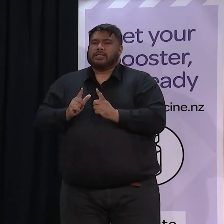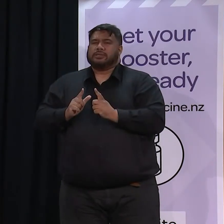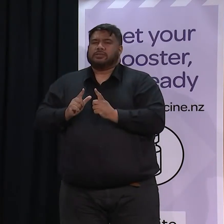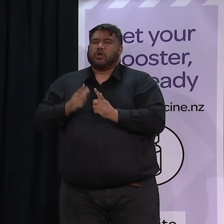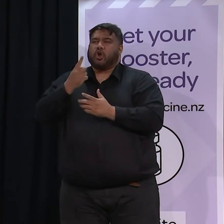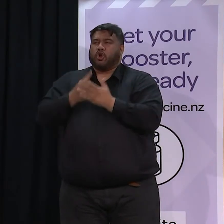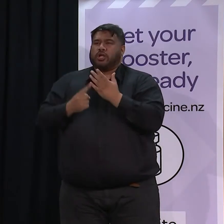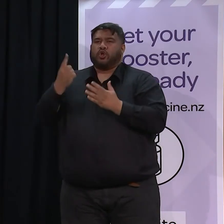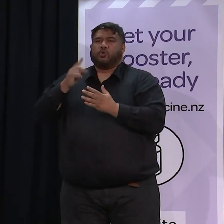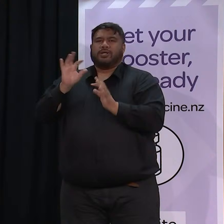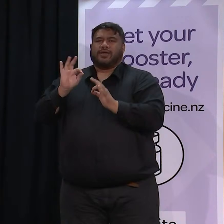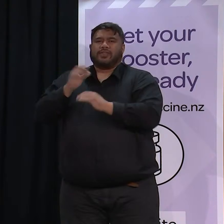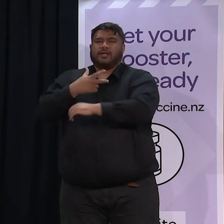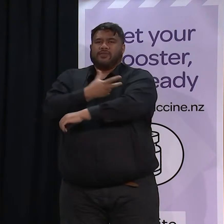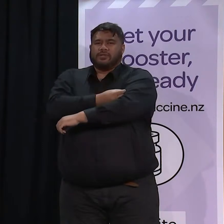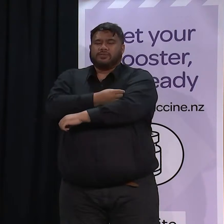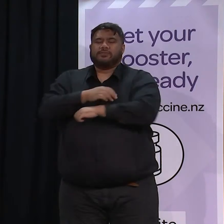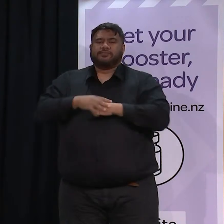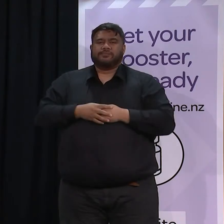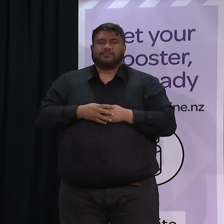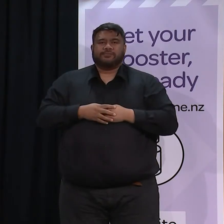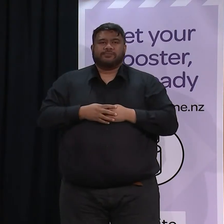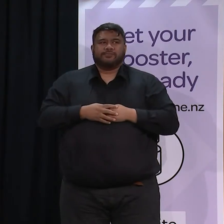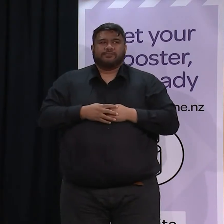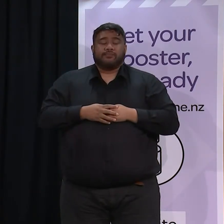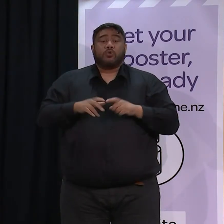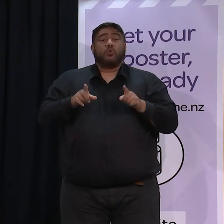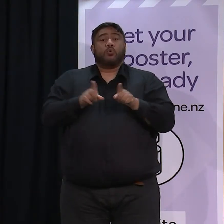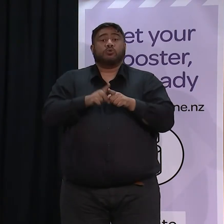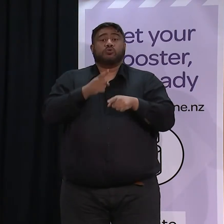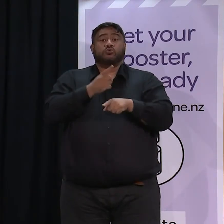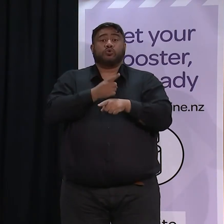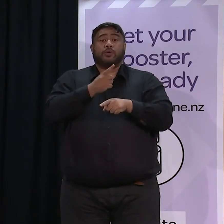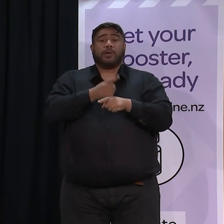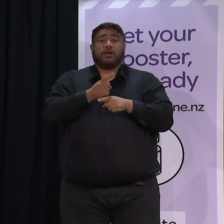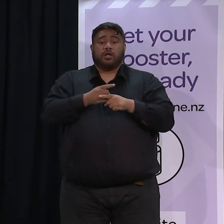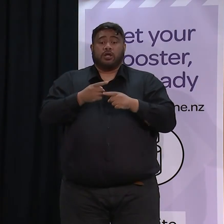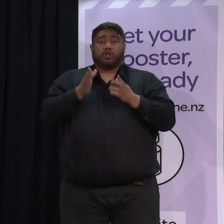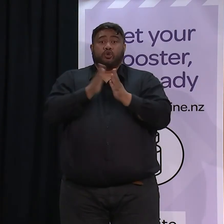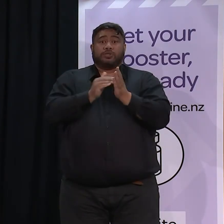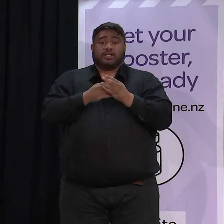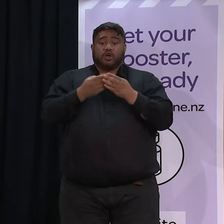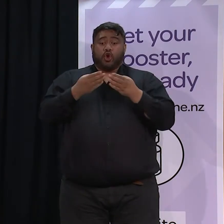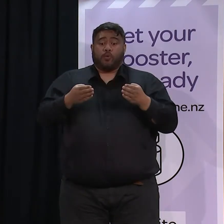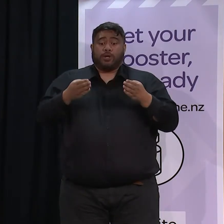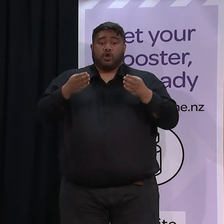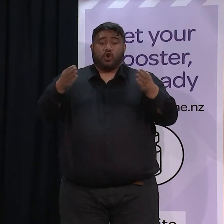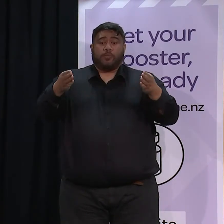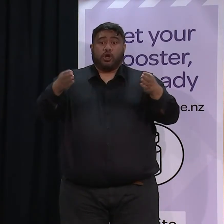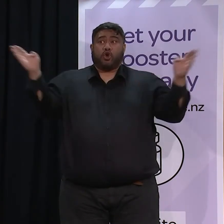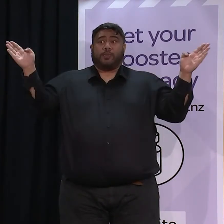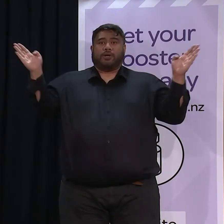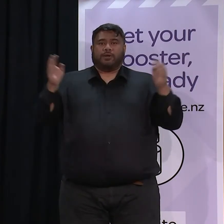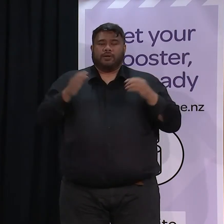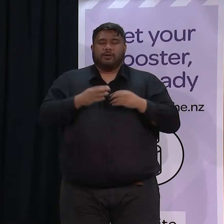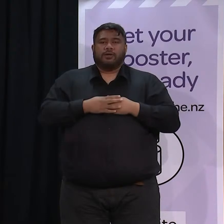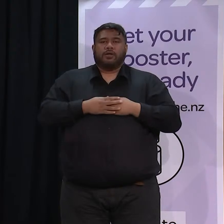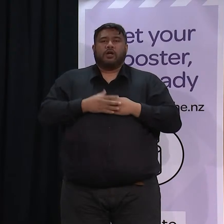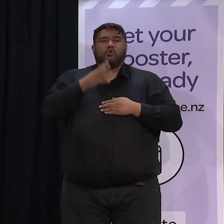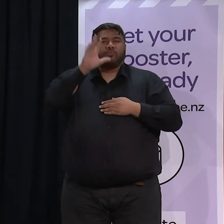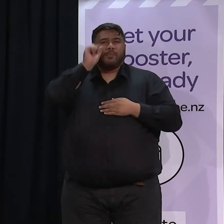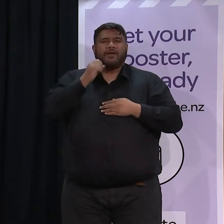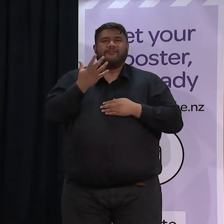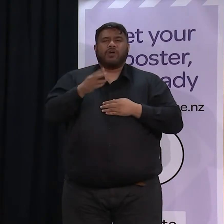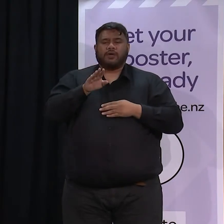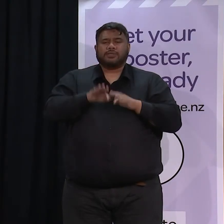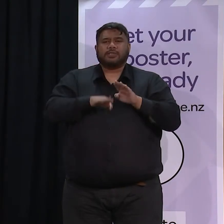past. And finally, to the question of phasing of our border reopening. You'll remember that we set out 5 steps for travellers